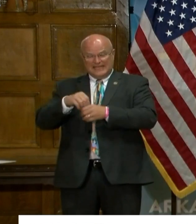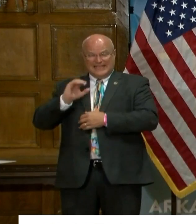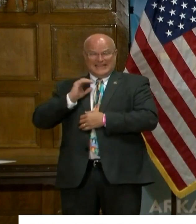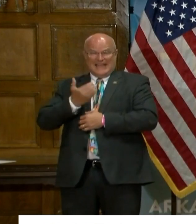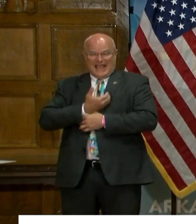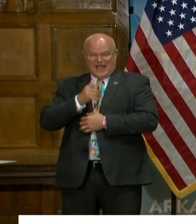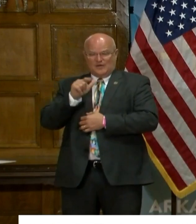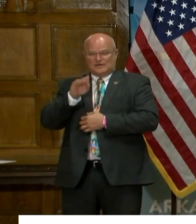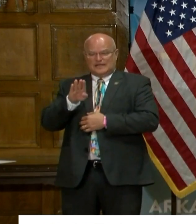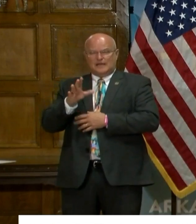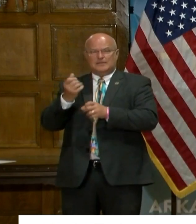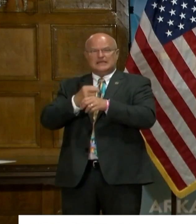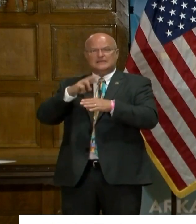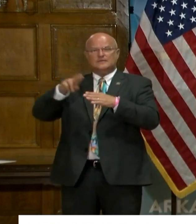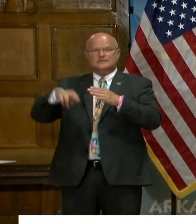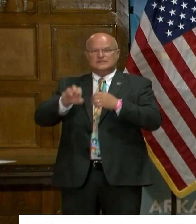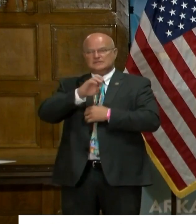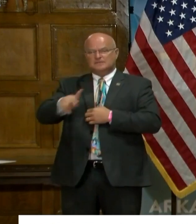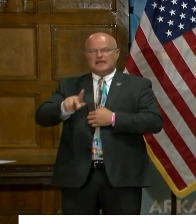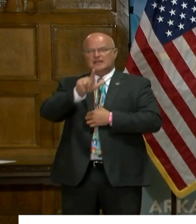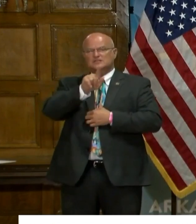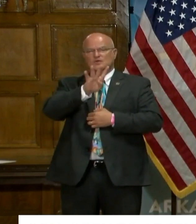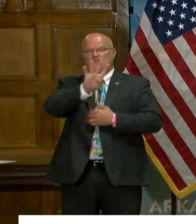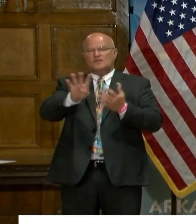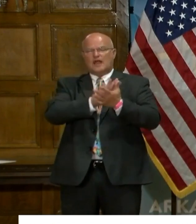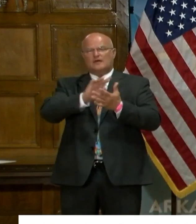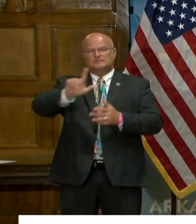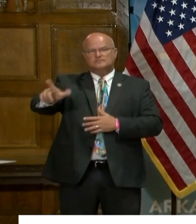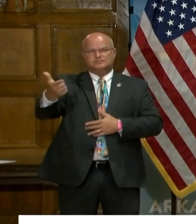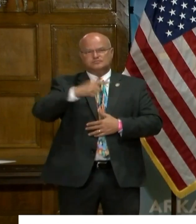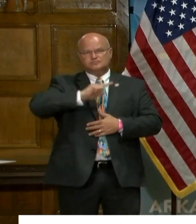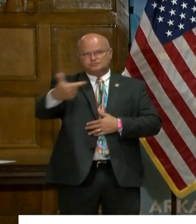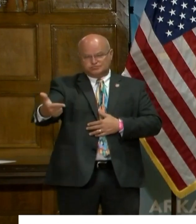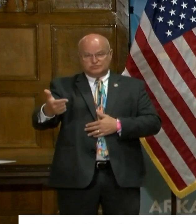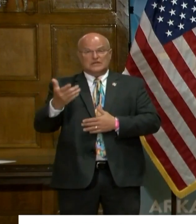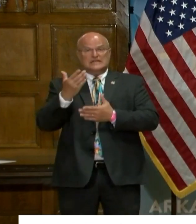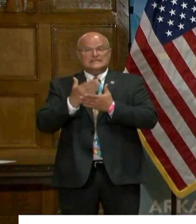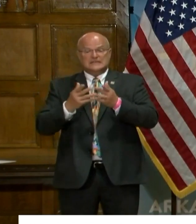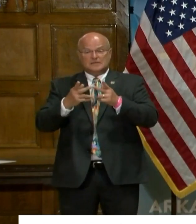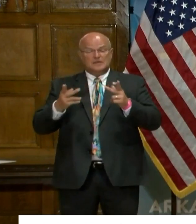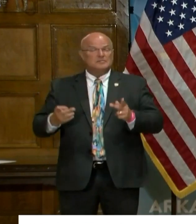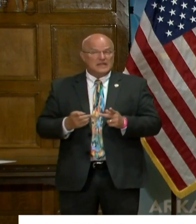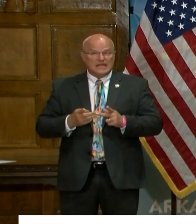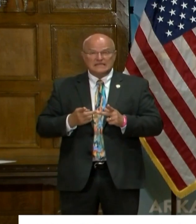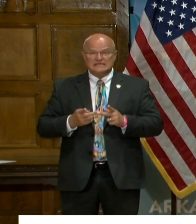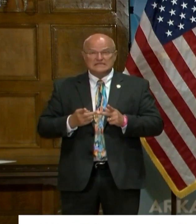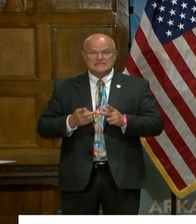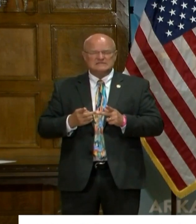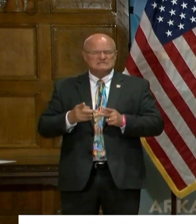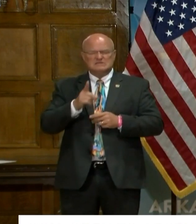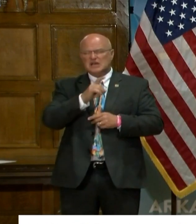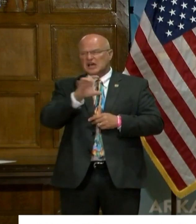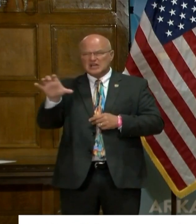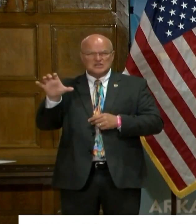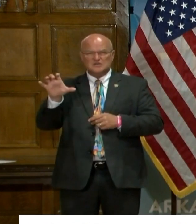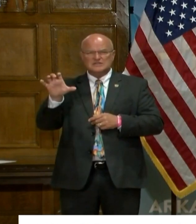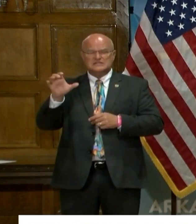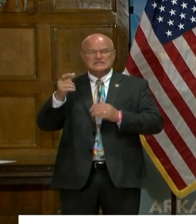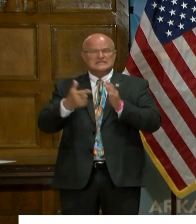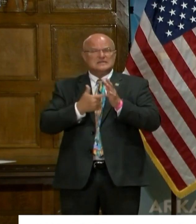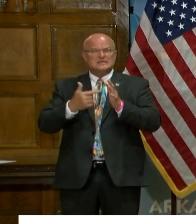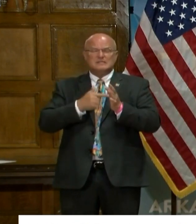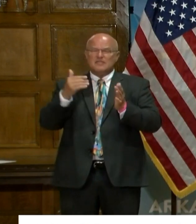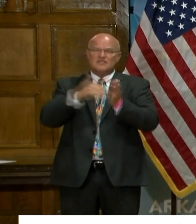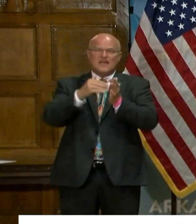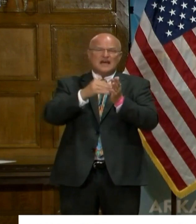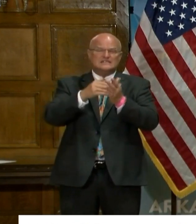lab and get those results back within 24 hours. So you can understand, some of these facilities, there's hundreds and in some